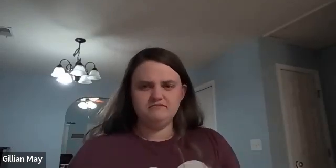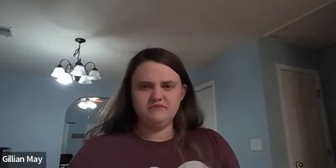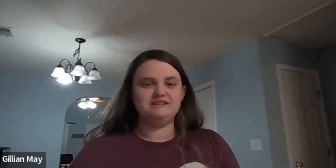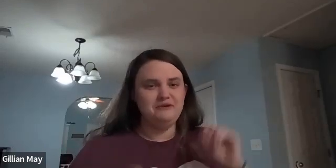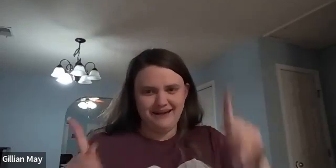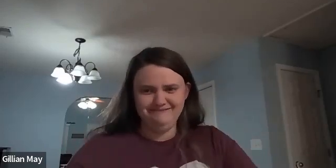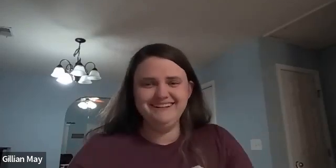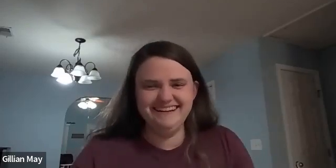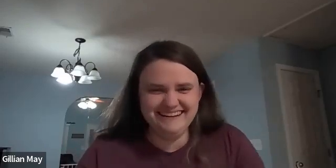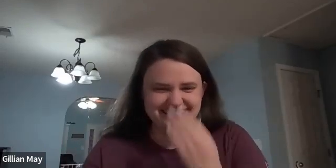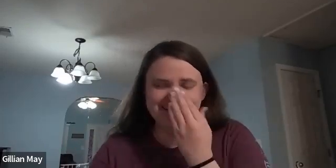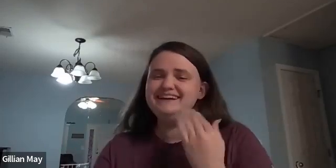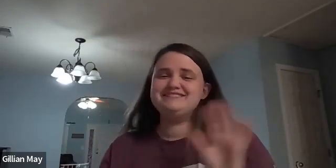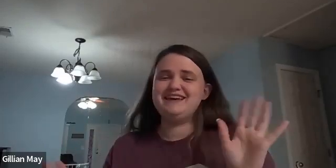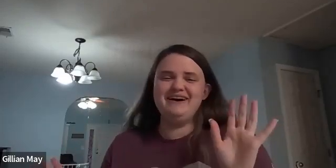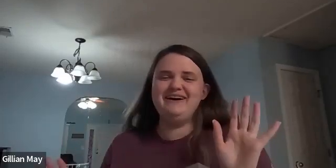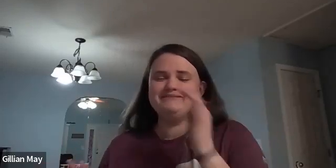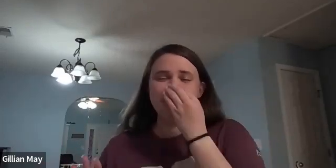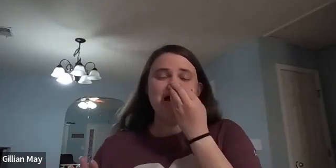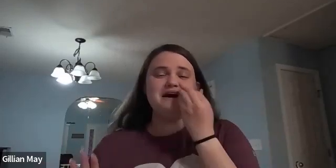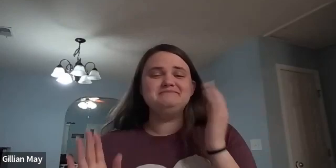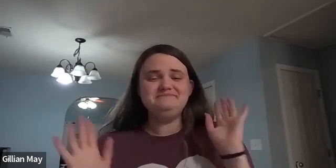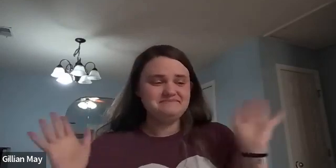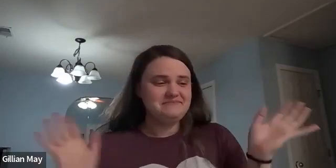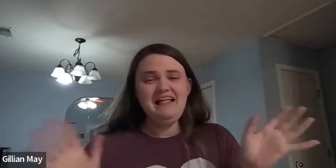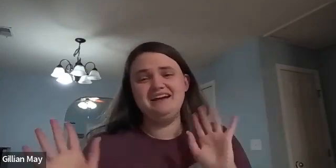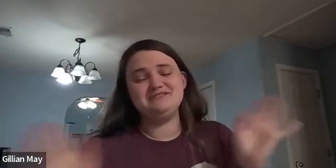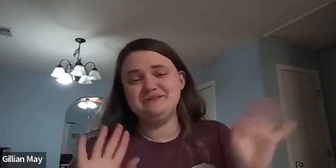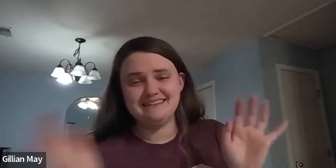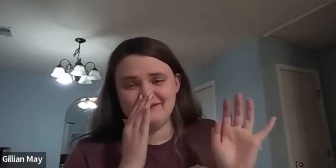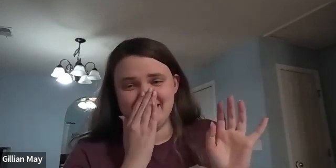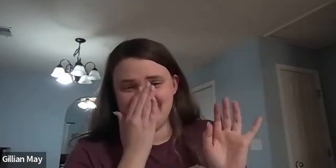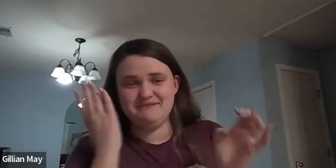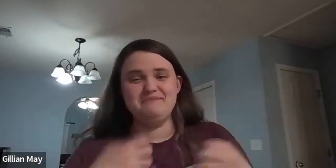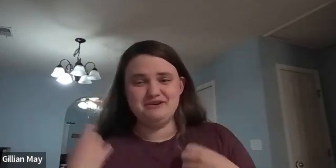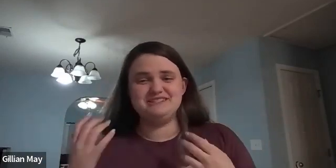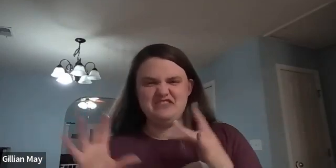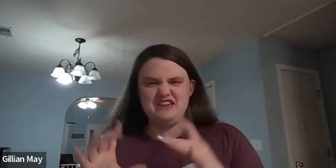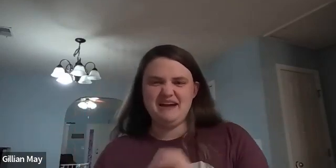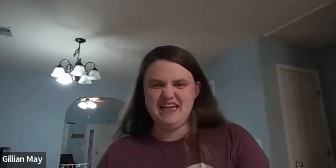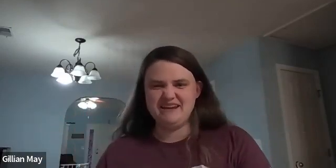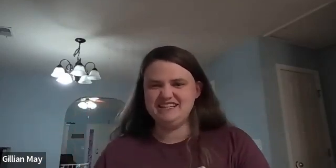And I was like, okay. So I just always laugh. And I think about emotions. I think about him, and he